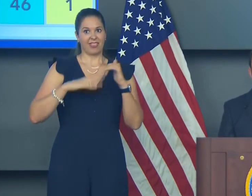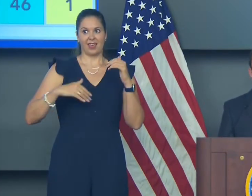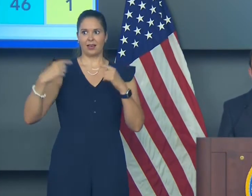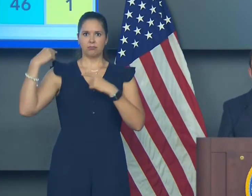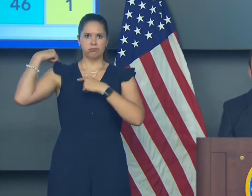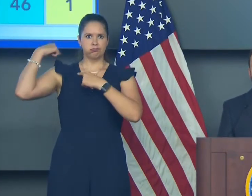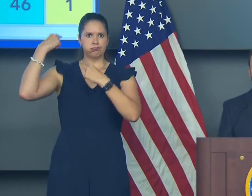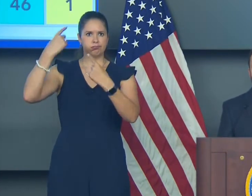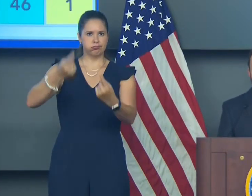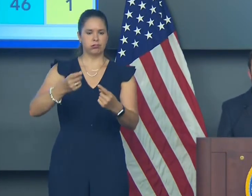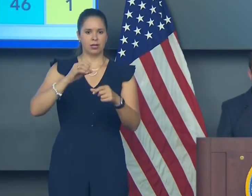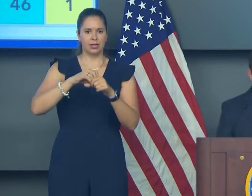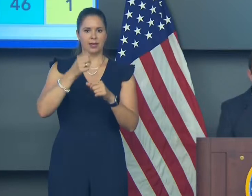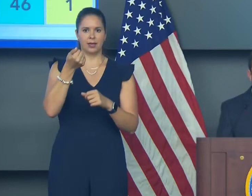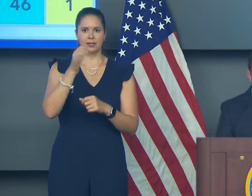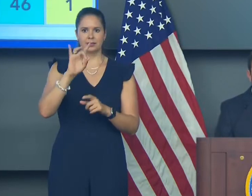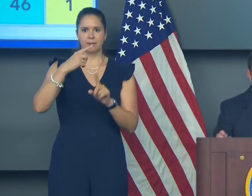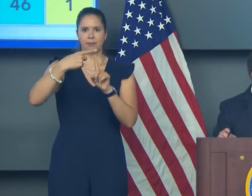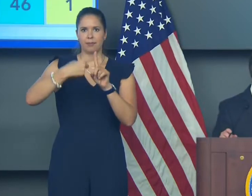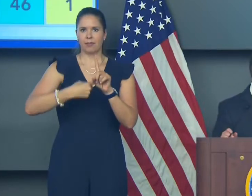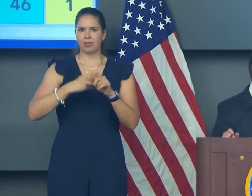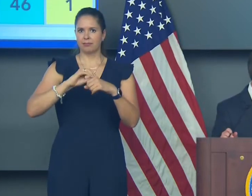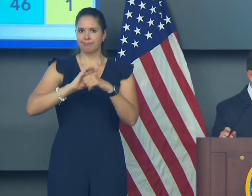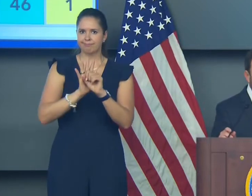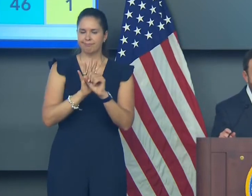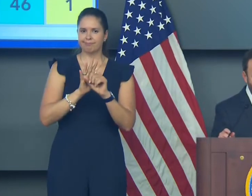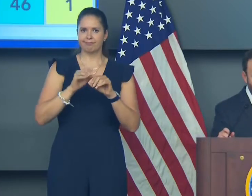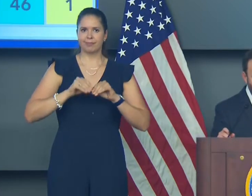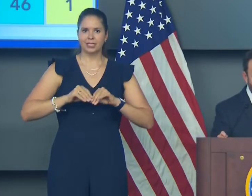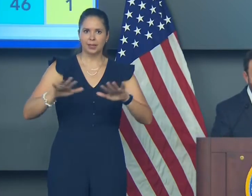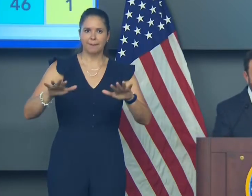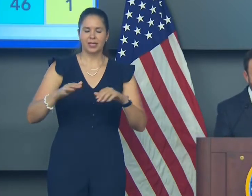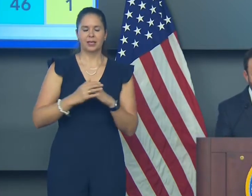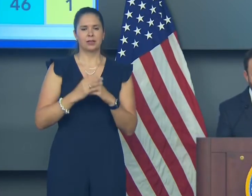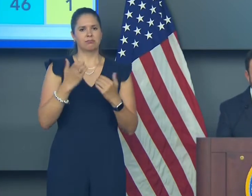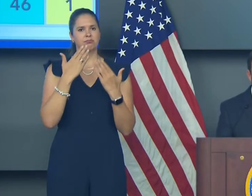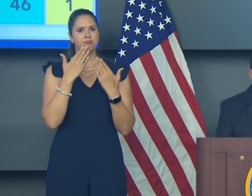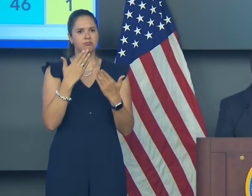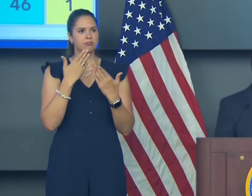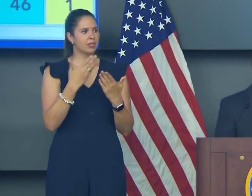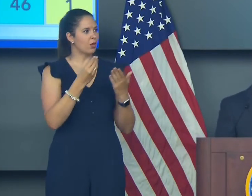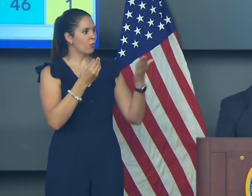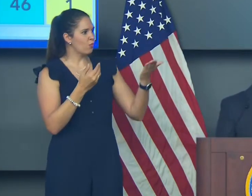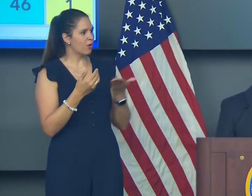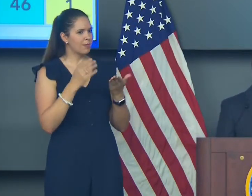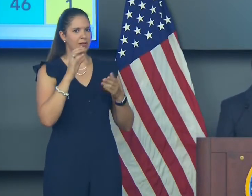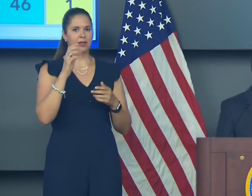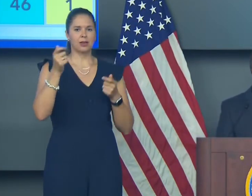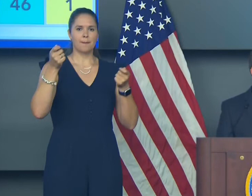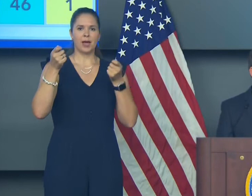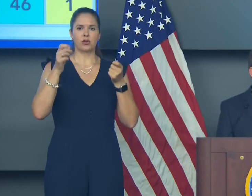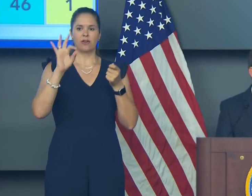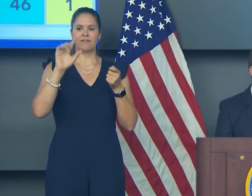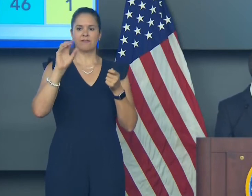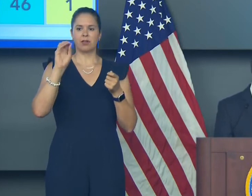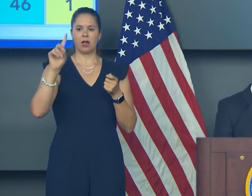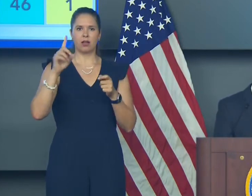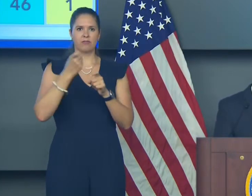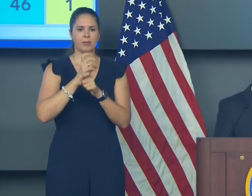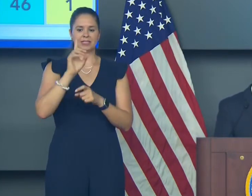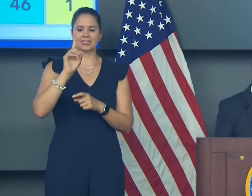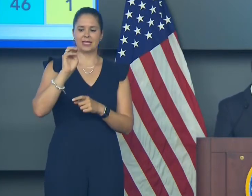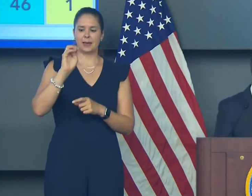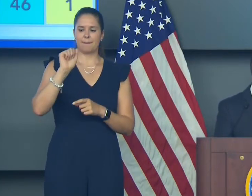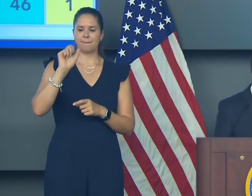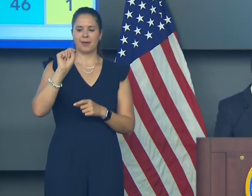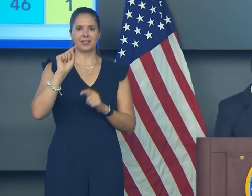this 18-month-odd pandemic. Also wanted to thank and welcome Commander Flood from the DMAT team, that we're so happy to